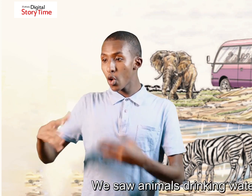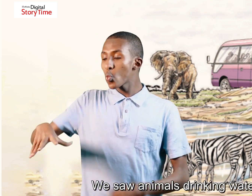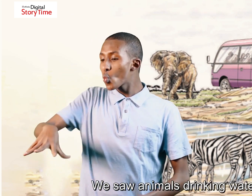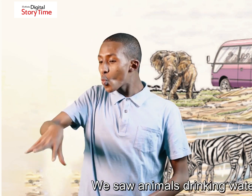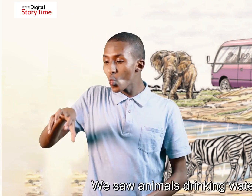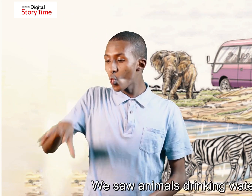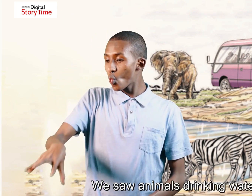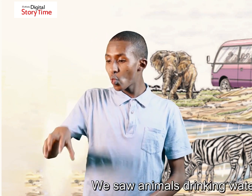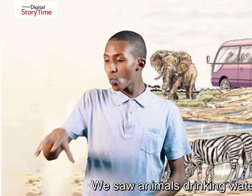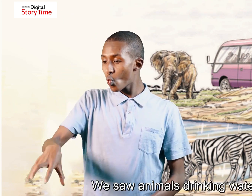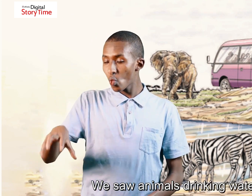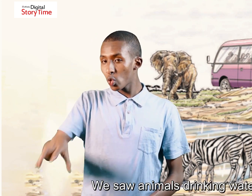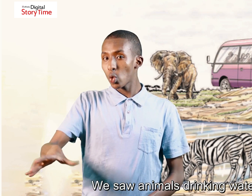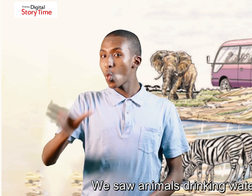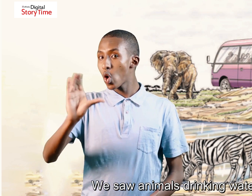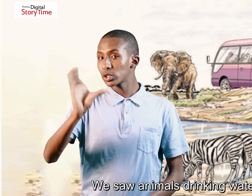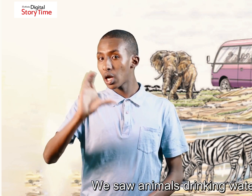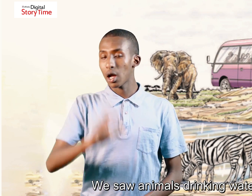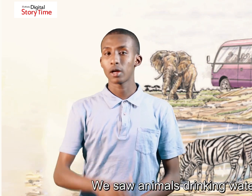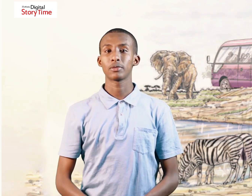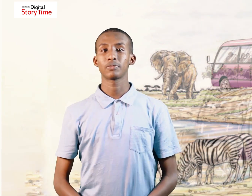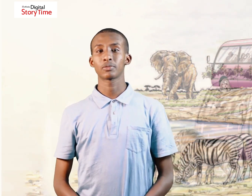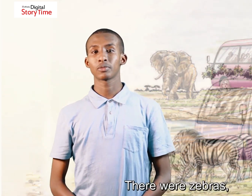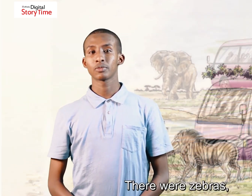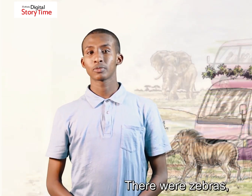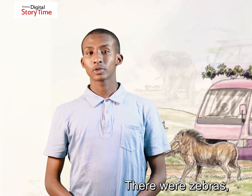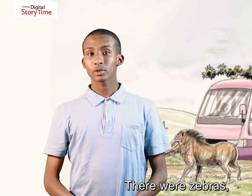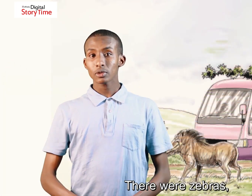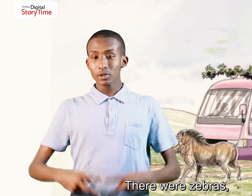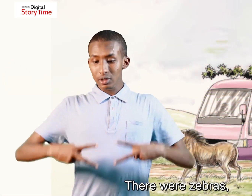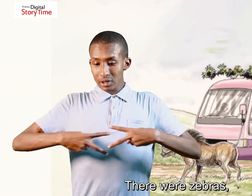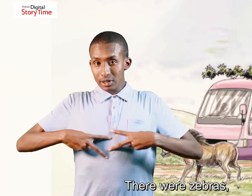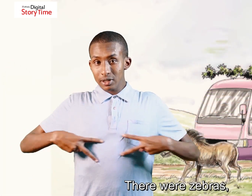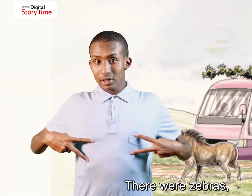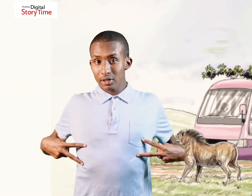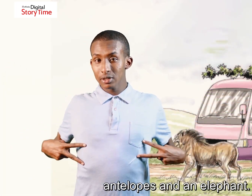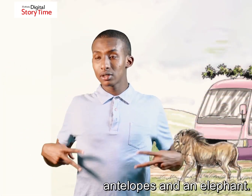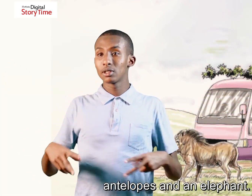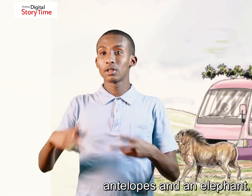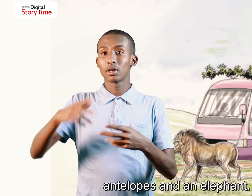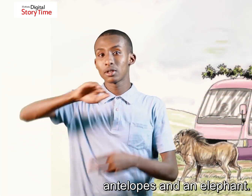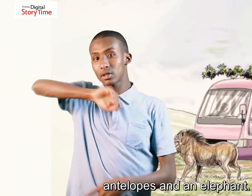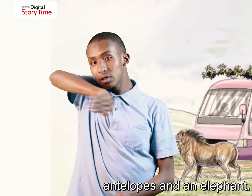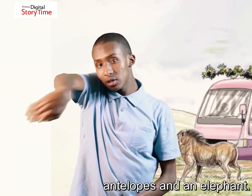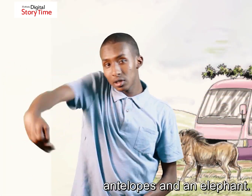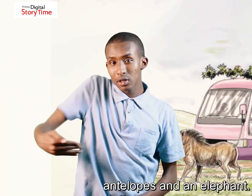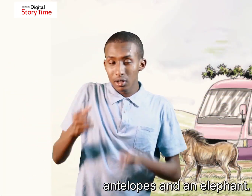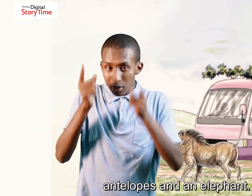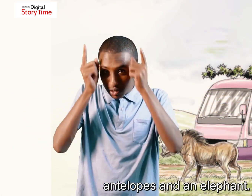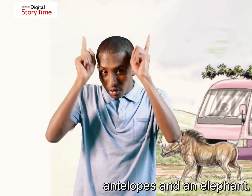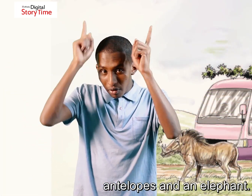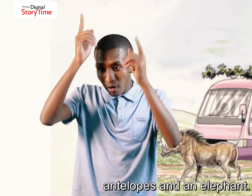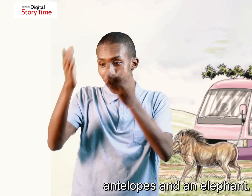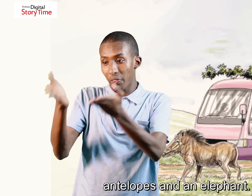We saw animals drinking water. There were zebras, antelopes, and an elephant.